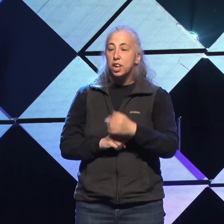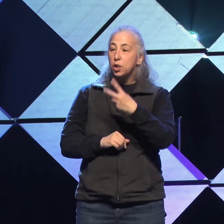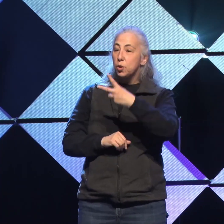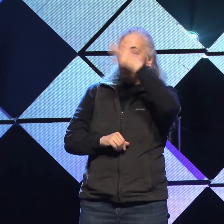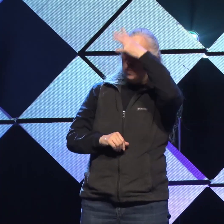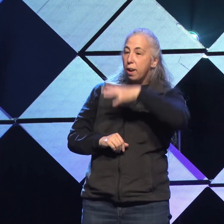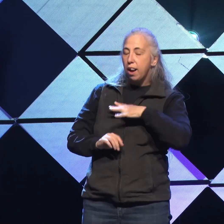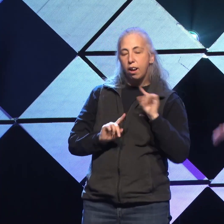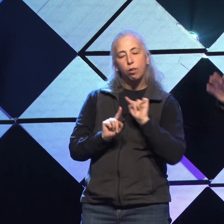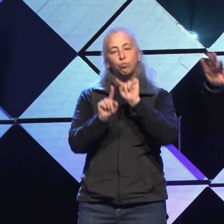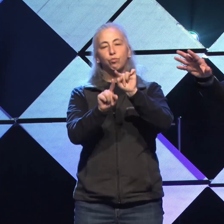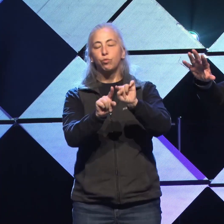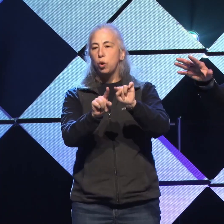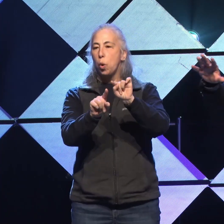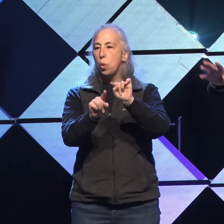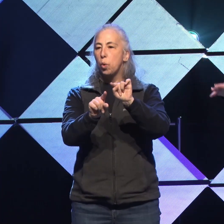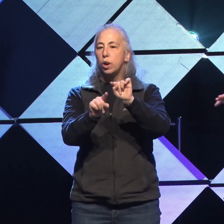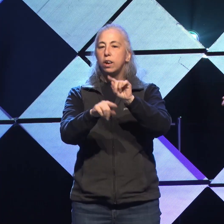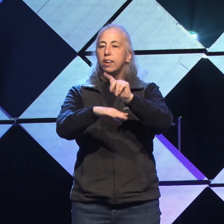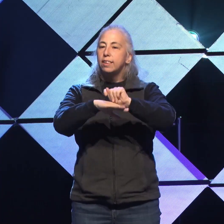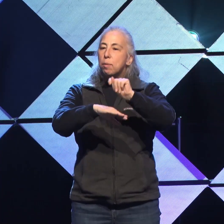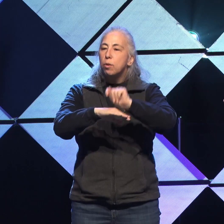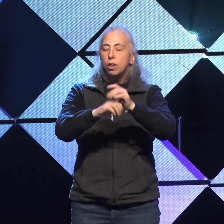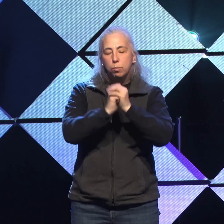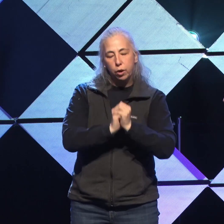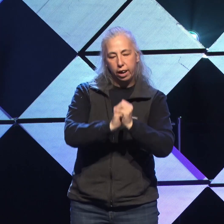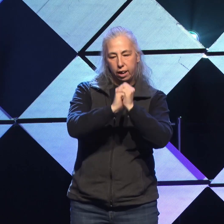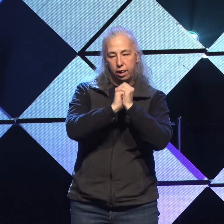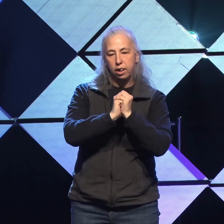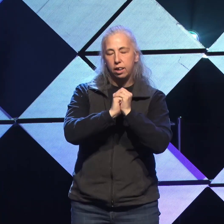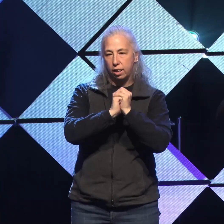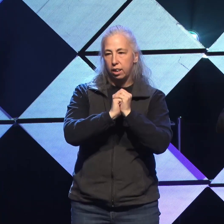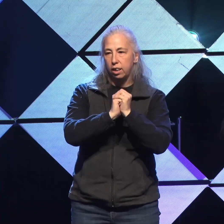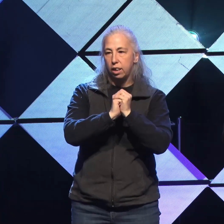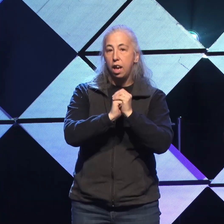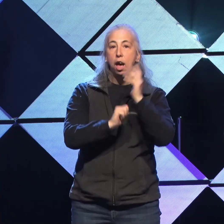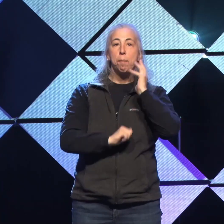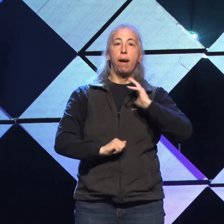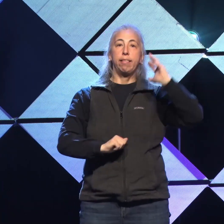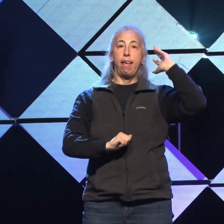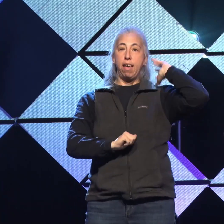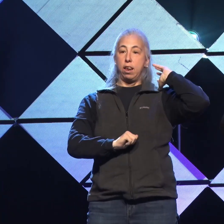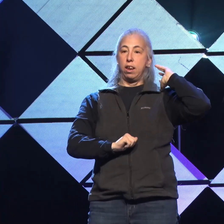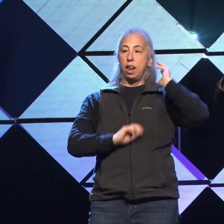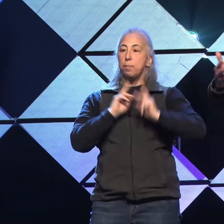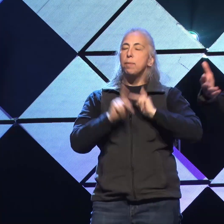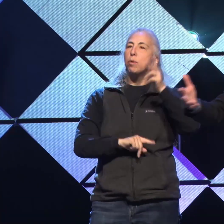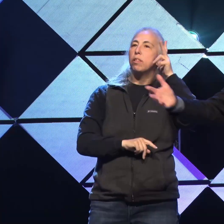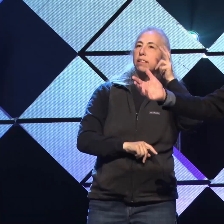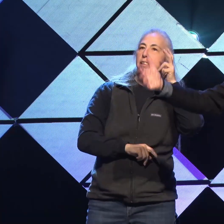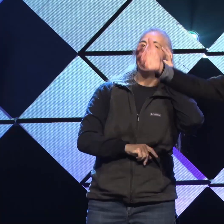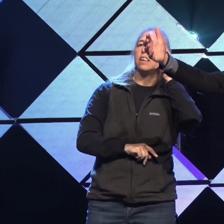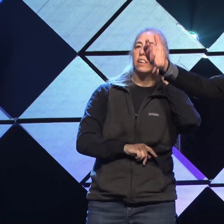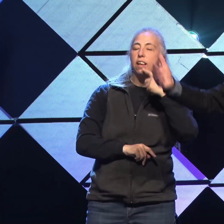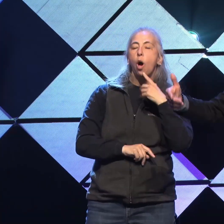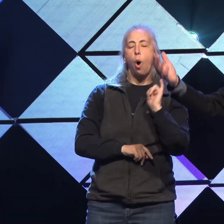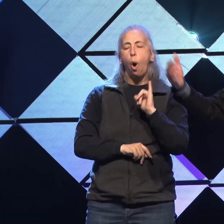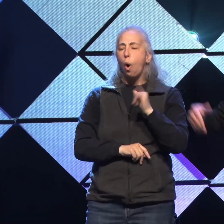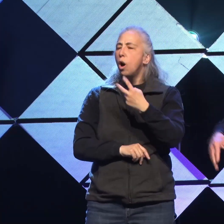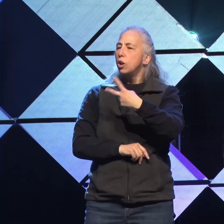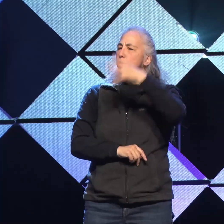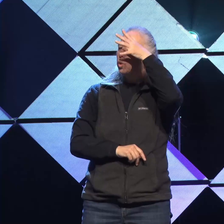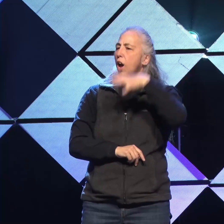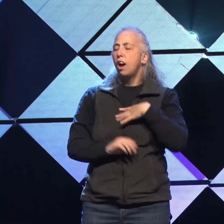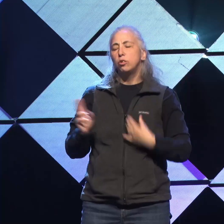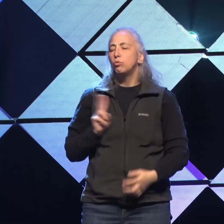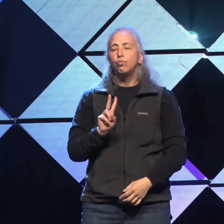pray. That would have sounded different to people that were listening than to us today. We think, these two guys just happened